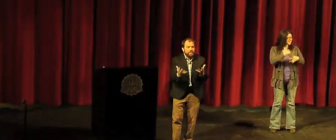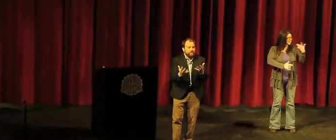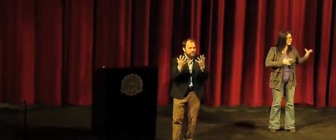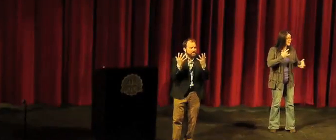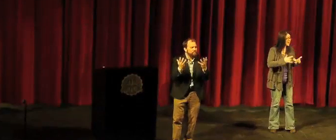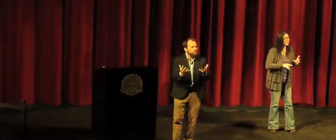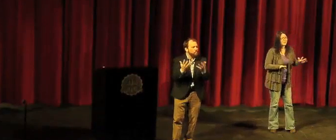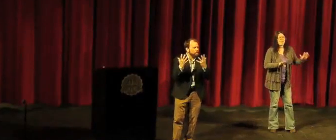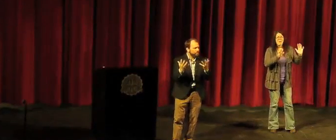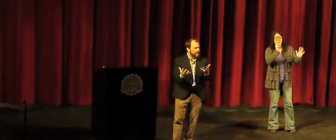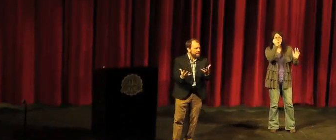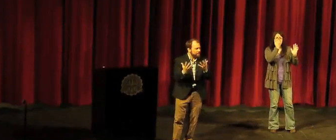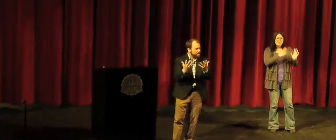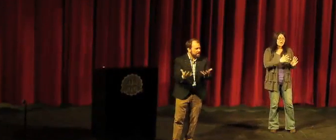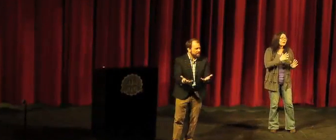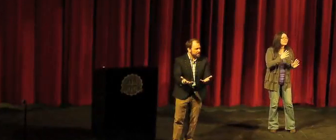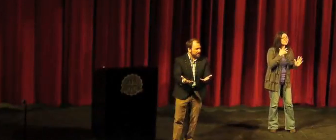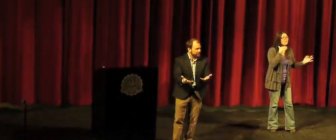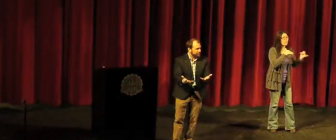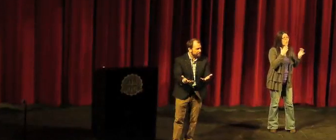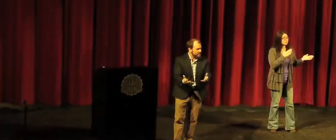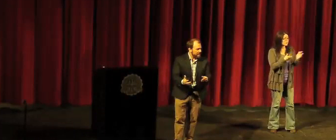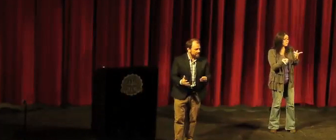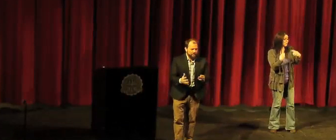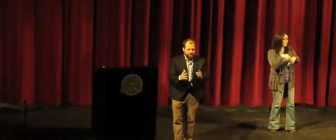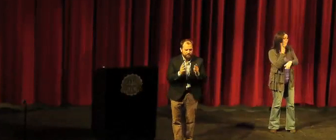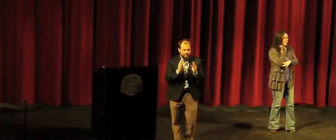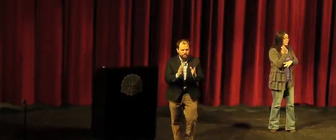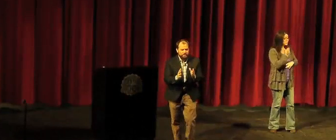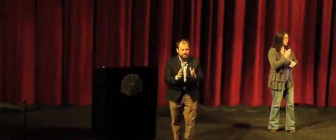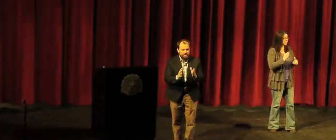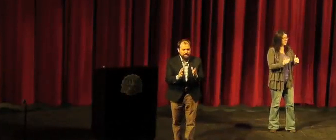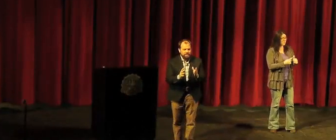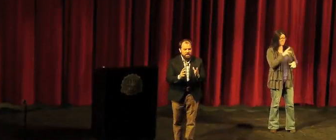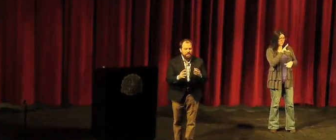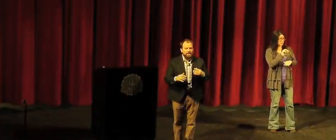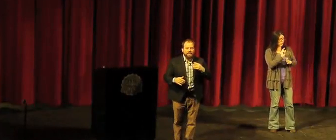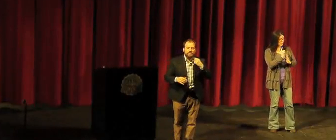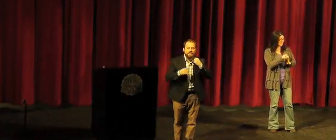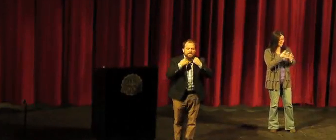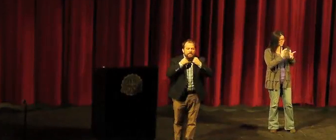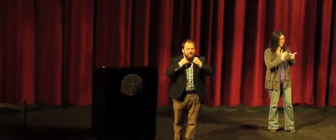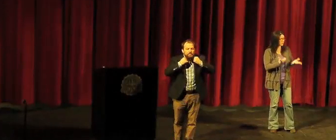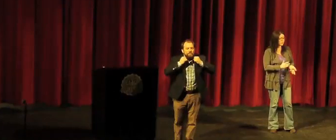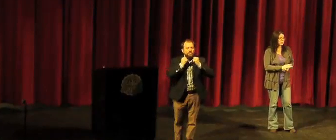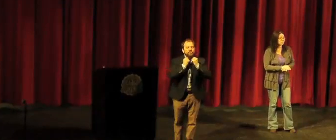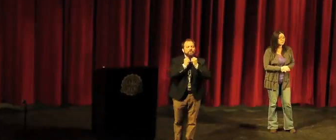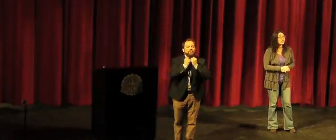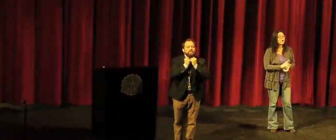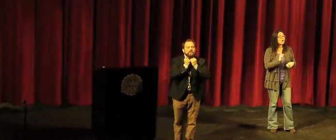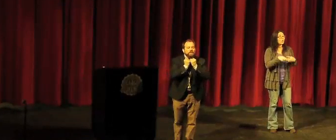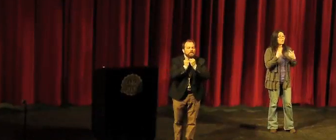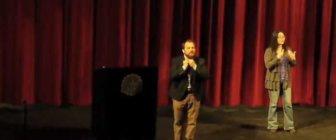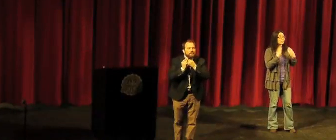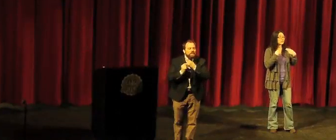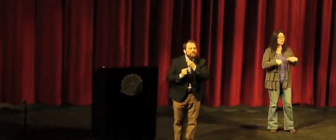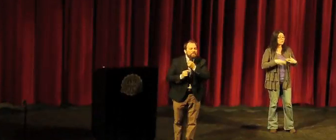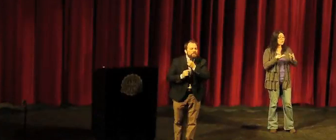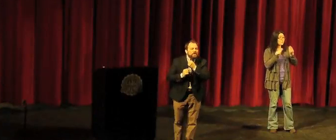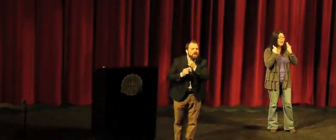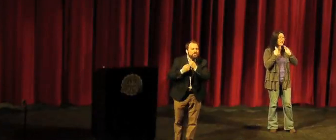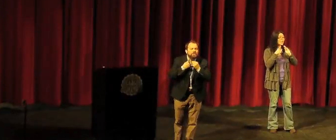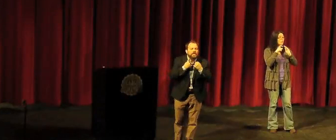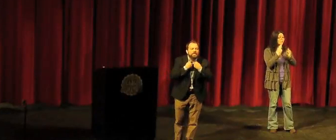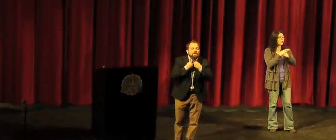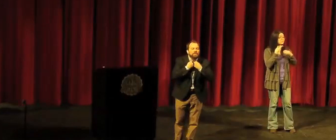grand theorist of war strategy is coming to lecture them. And for the first 30 minutes of his talk, he says, now when you put your uniform on, you have to